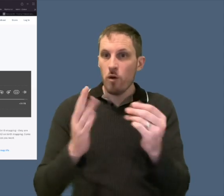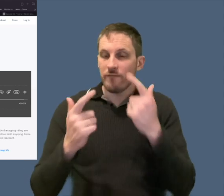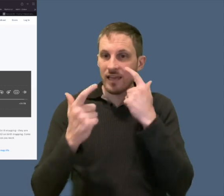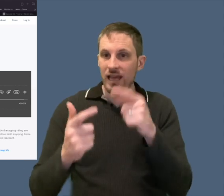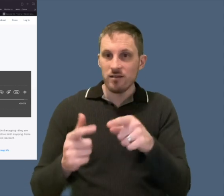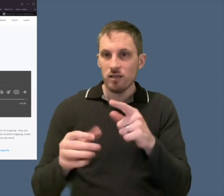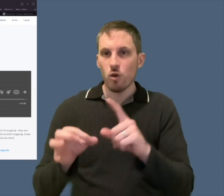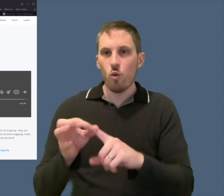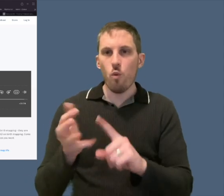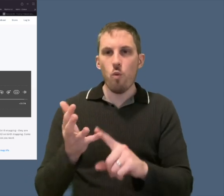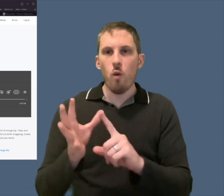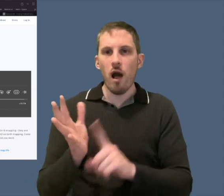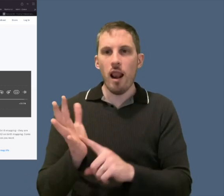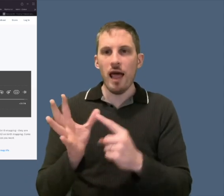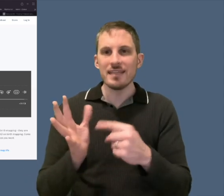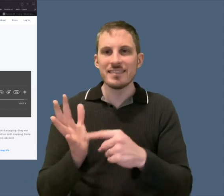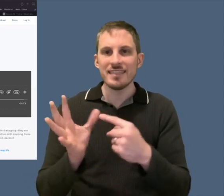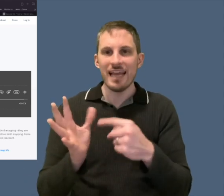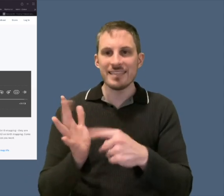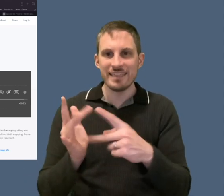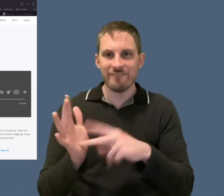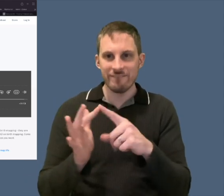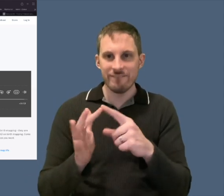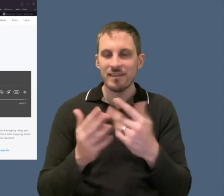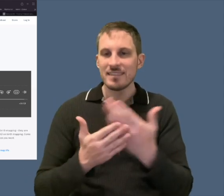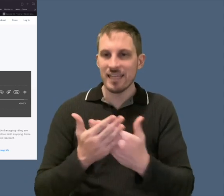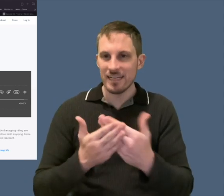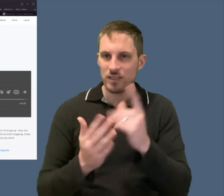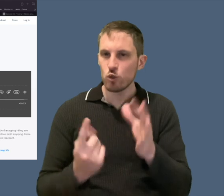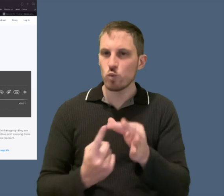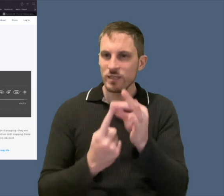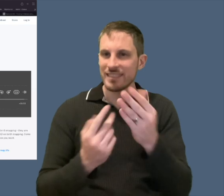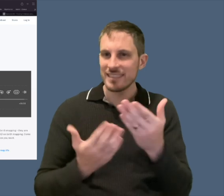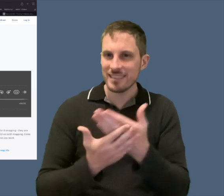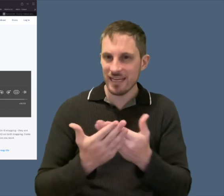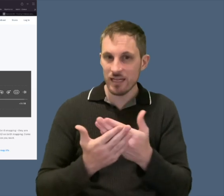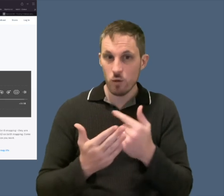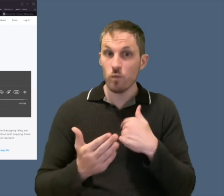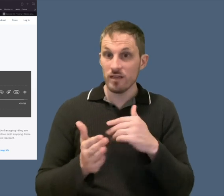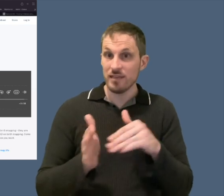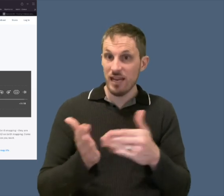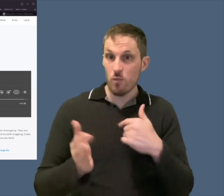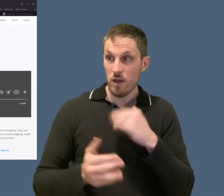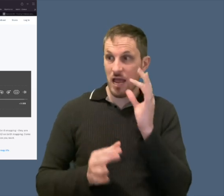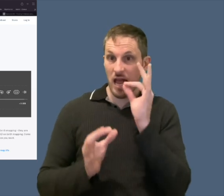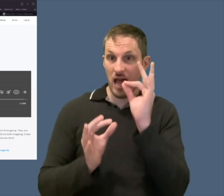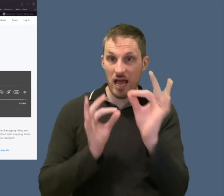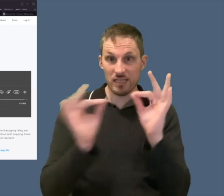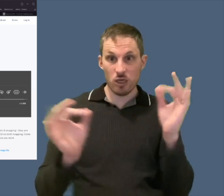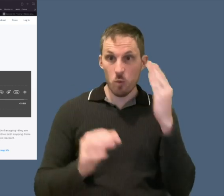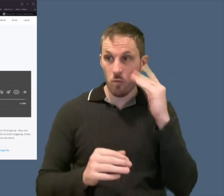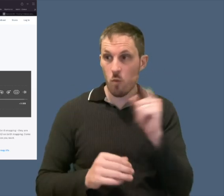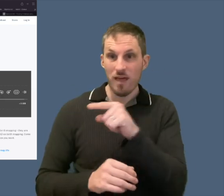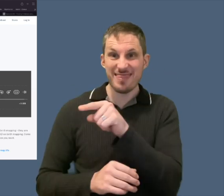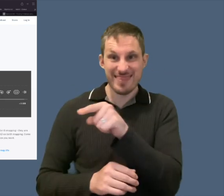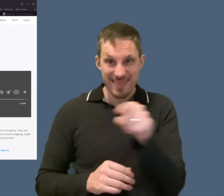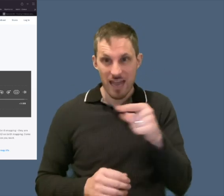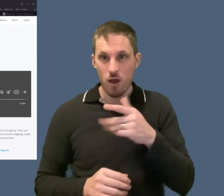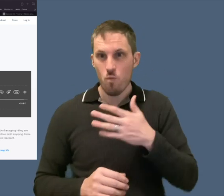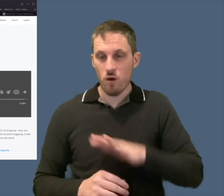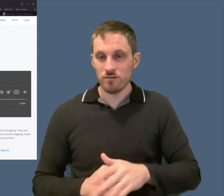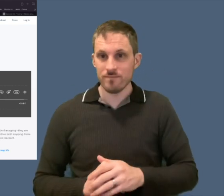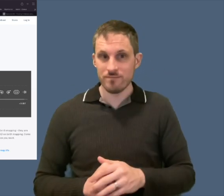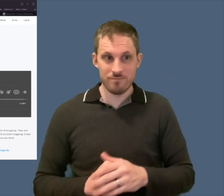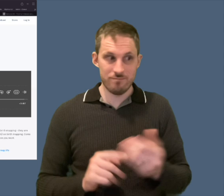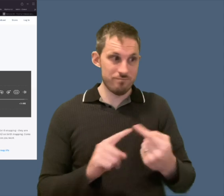qualitative study. This is a unique study in that we're actually asking women what they want. No